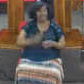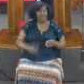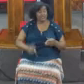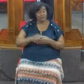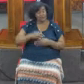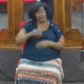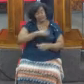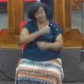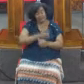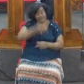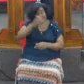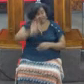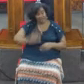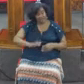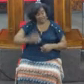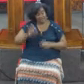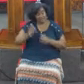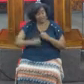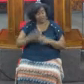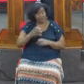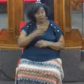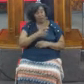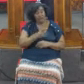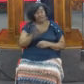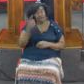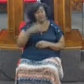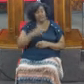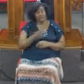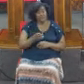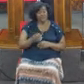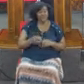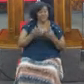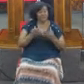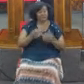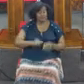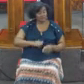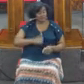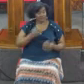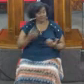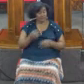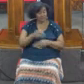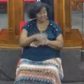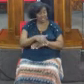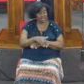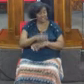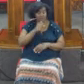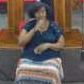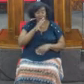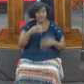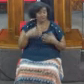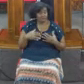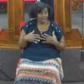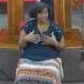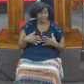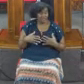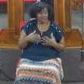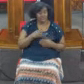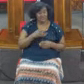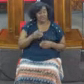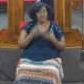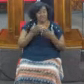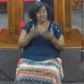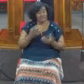Almighty God. And so I want to offer you some courage tonight. Don't be afraid. I want to offer you